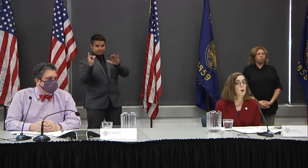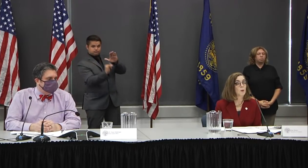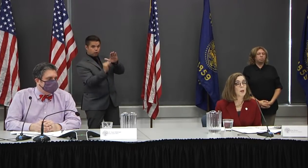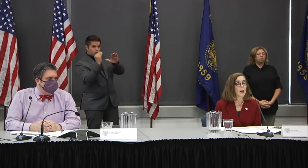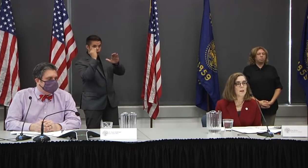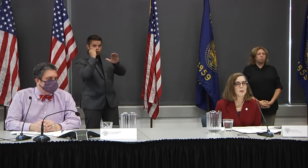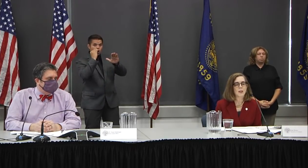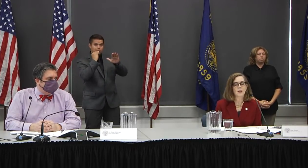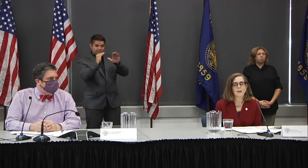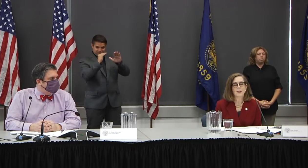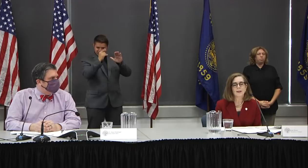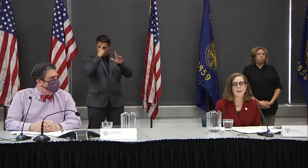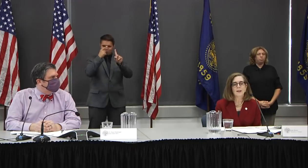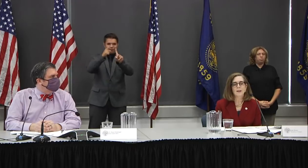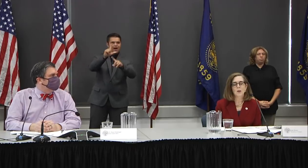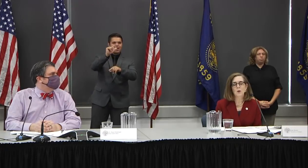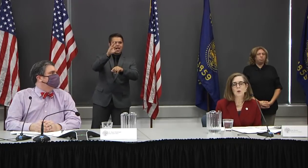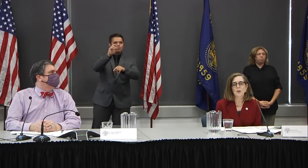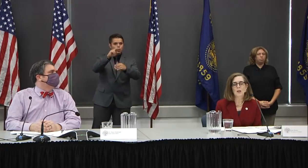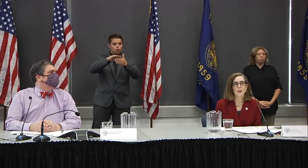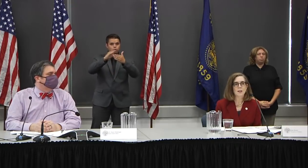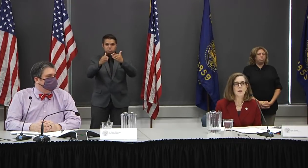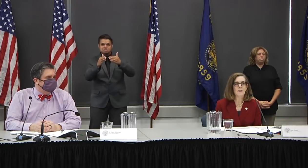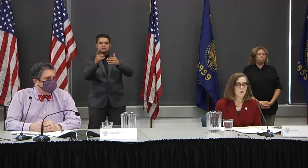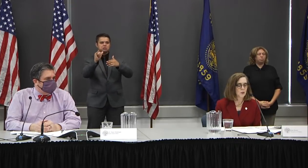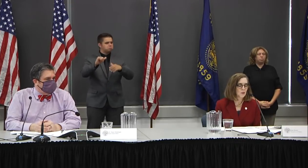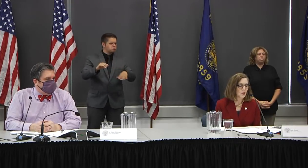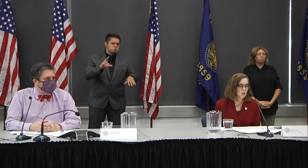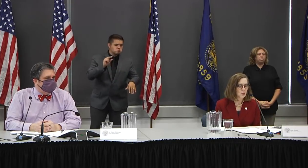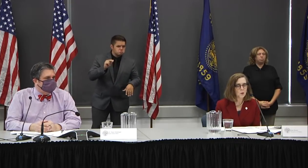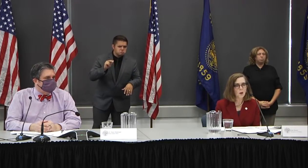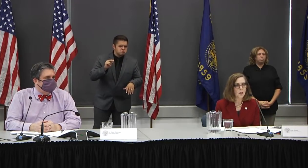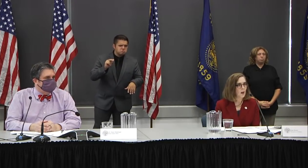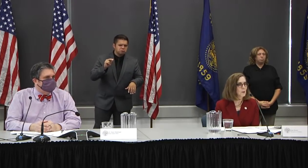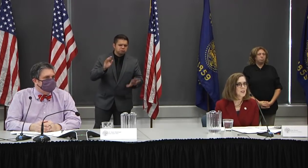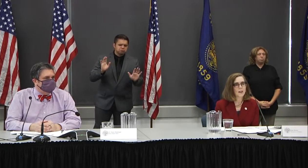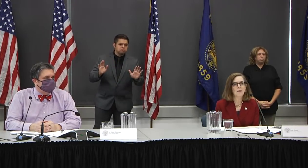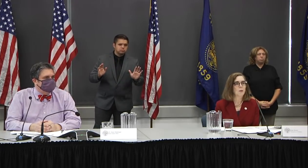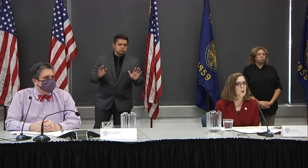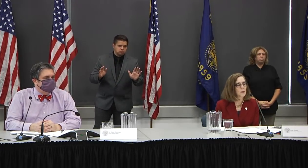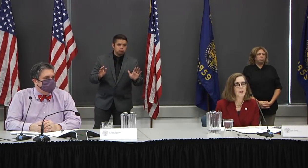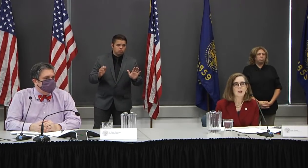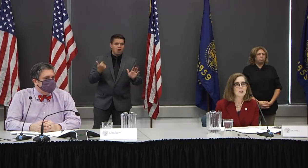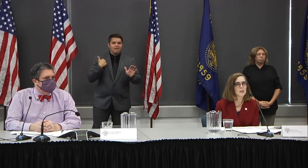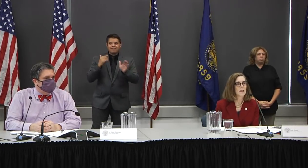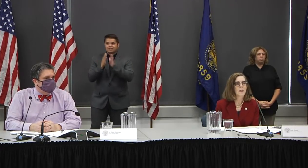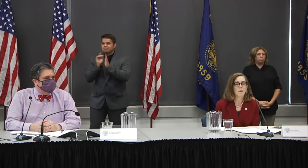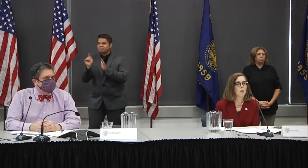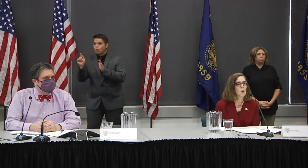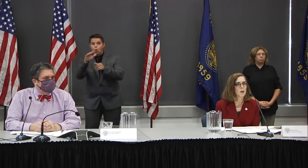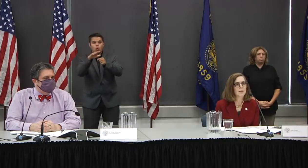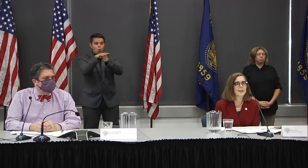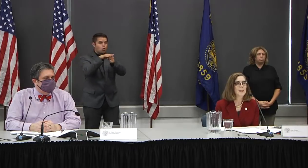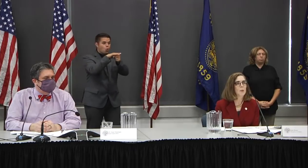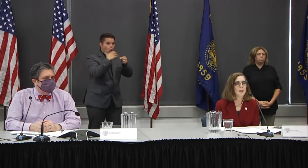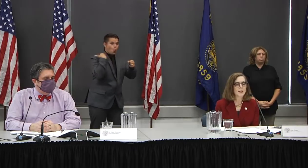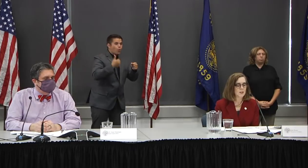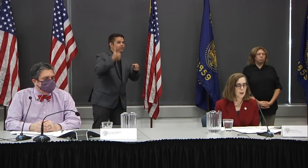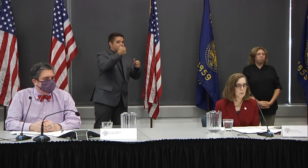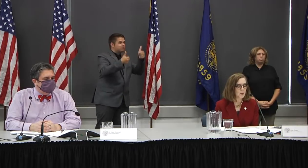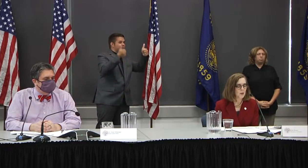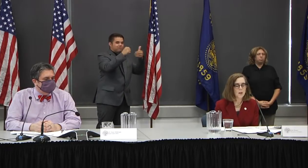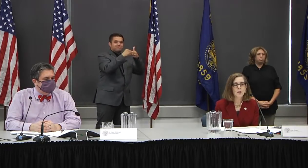terms of what are we asking local elected officials to do, I would say 3 things. Number 1, lead